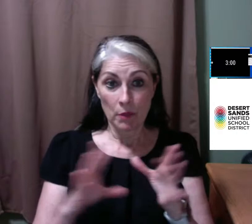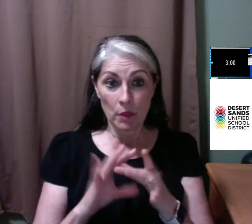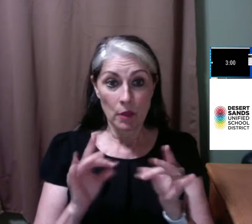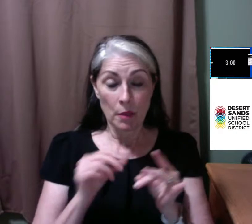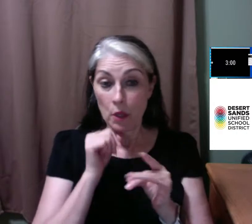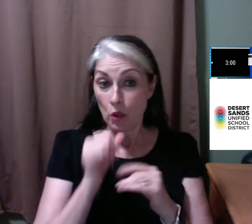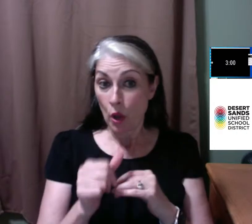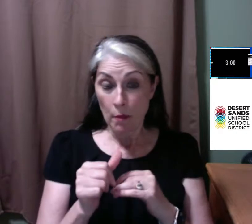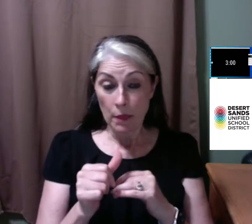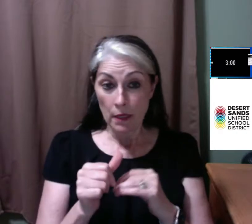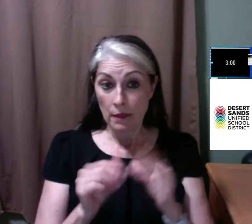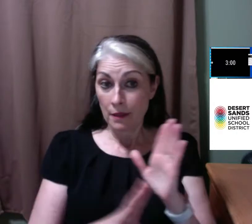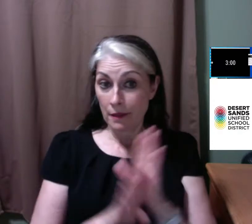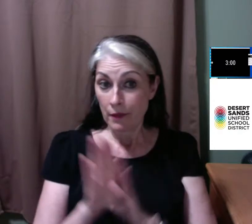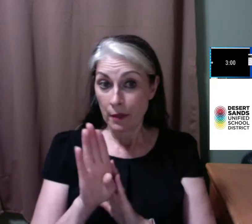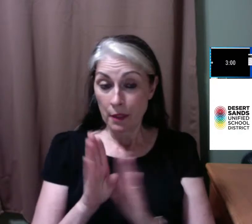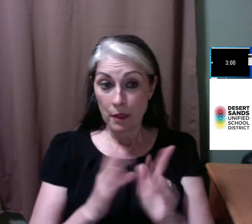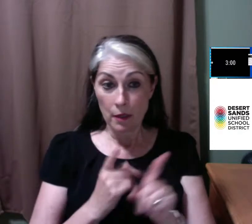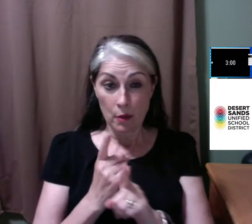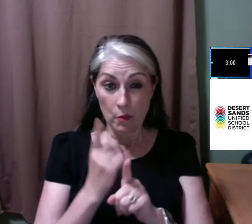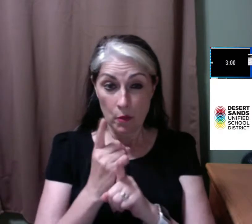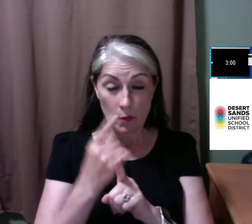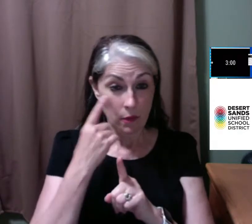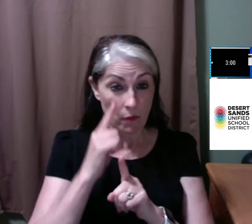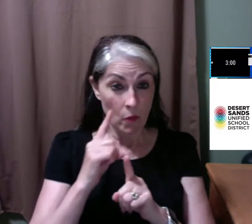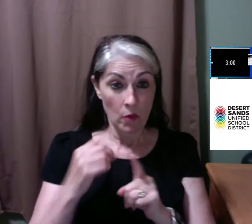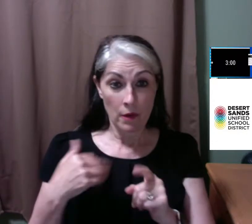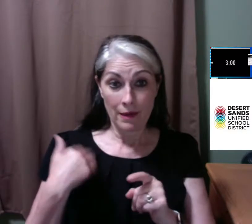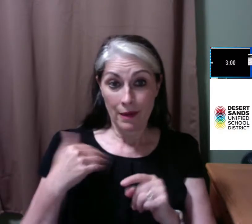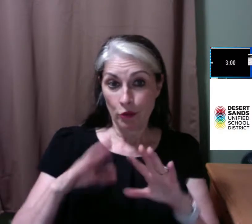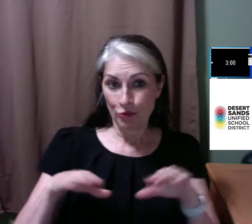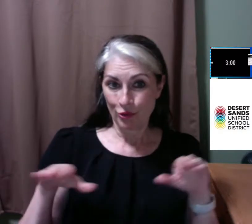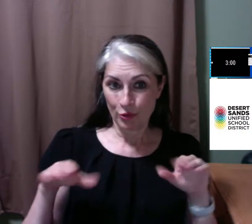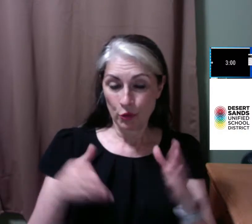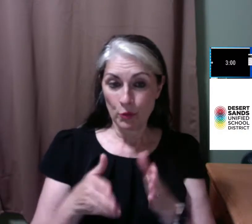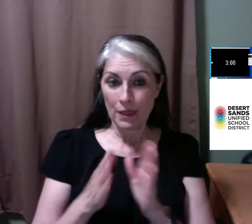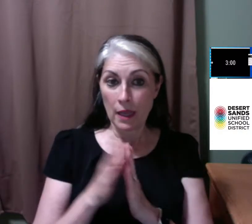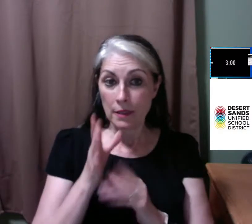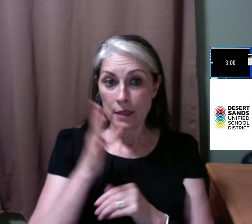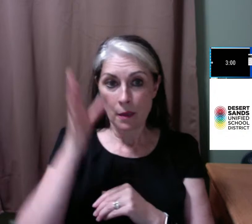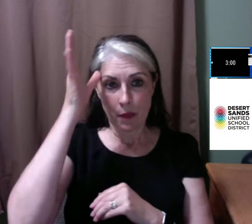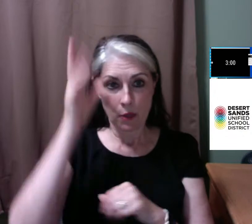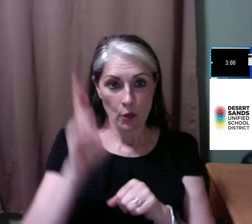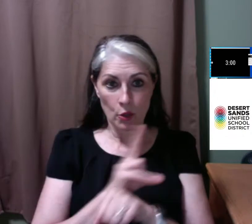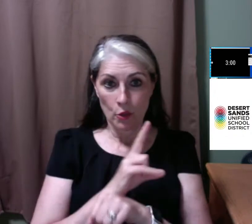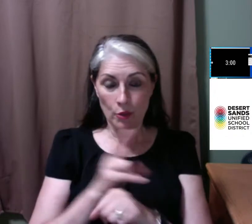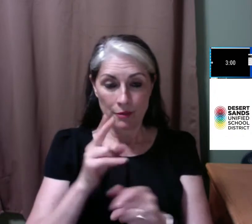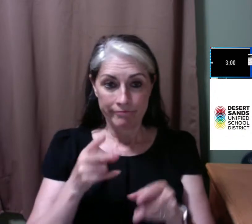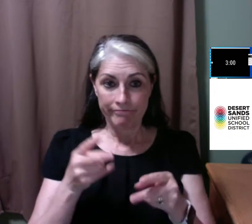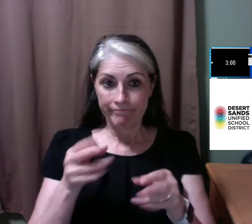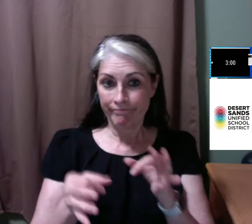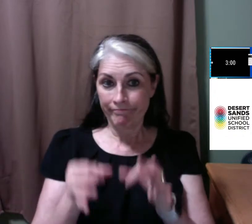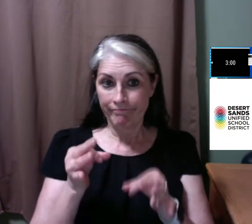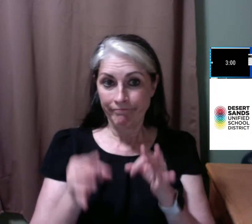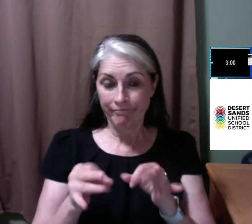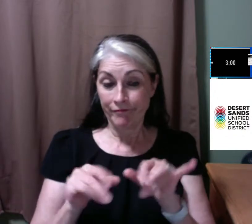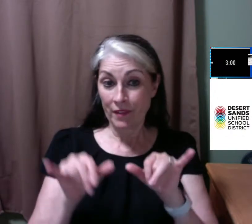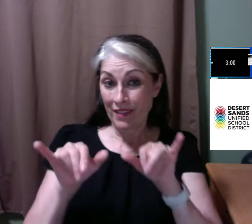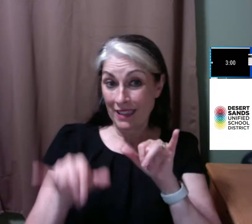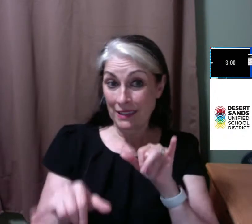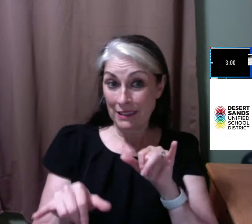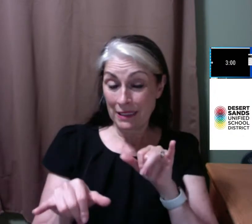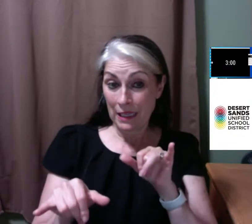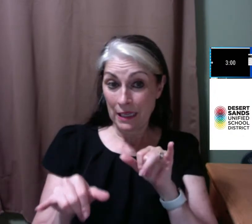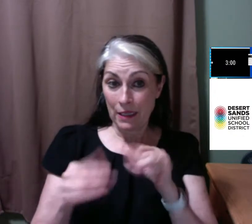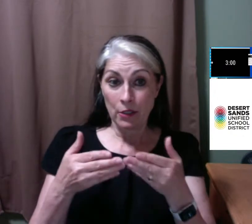be developmentally appropriate for minors. We ask that parents use their discretion when choosing to remain in the boardroom